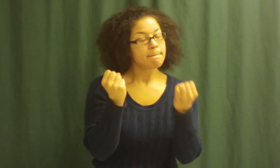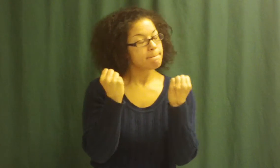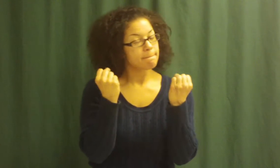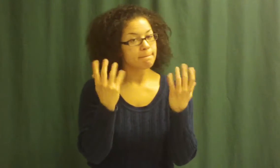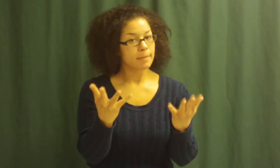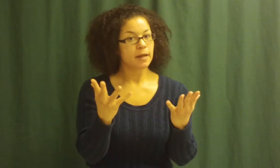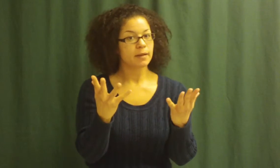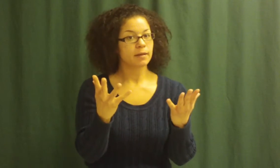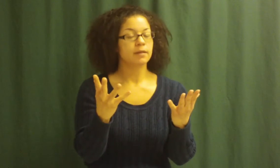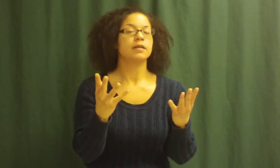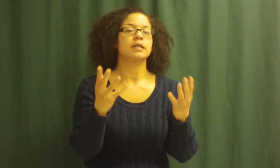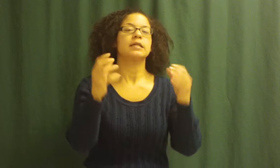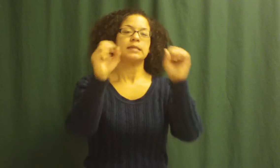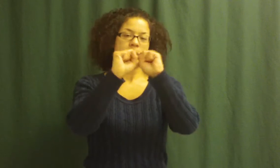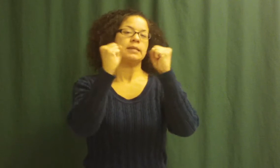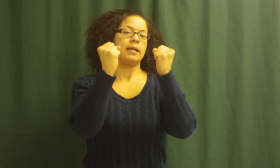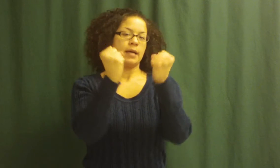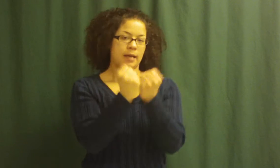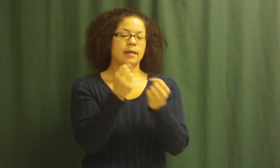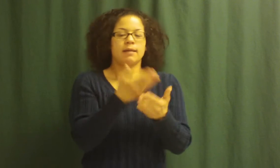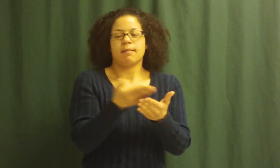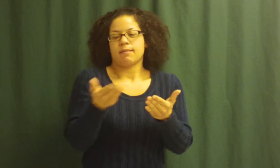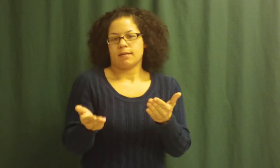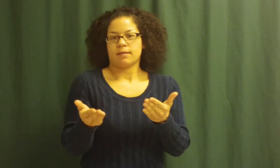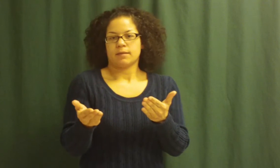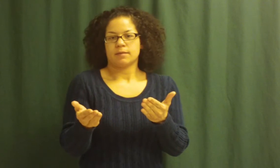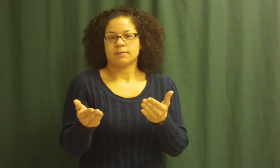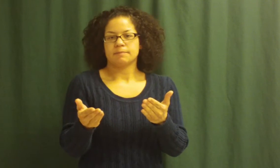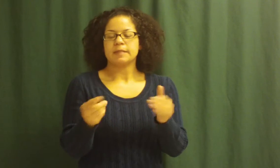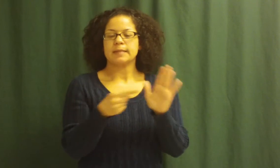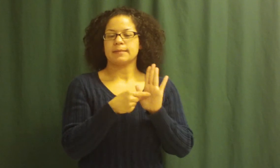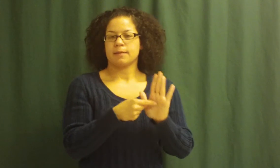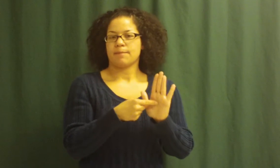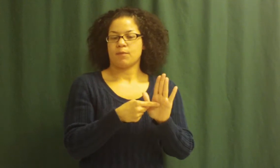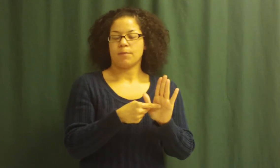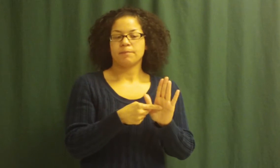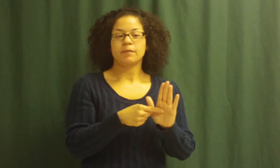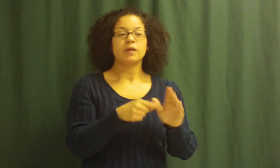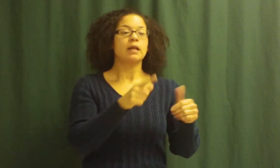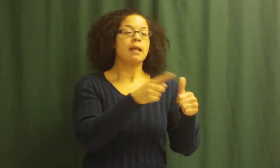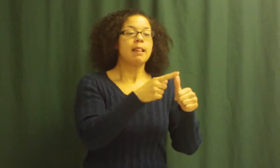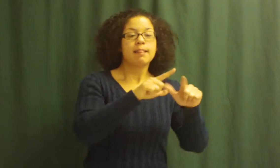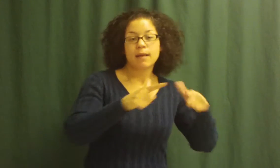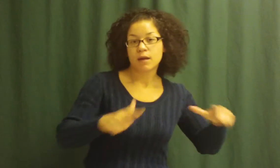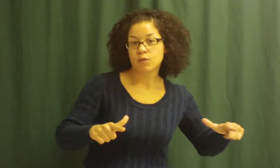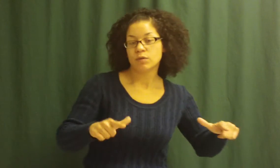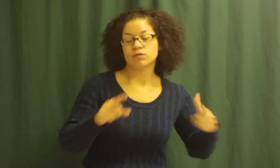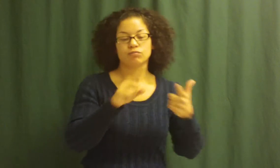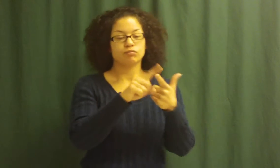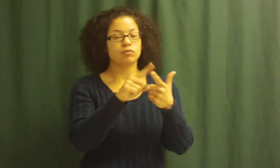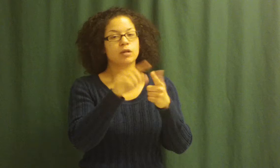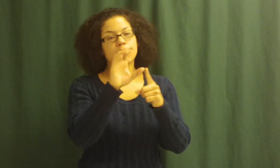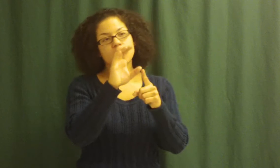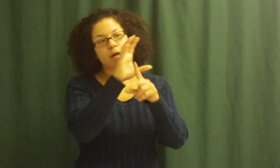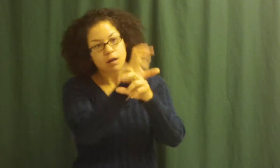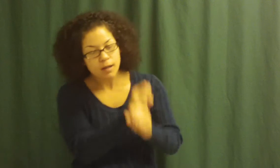societal aspects, such as language, customs, values,